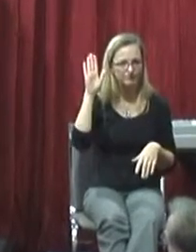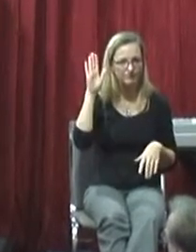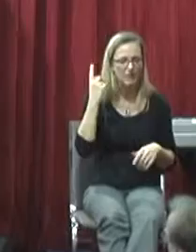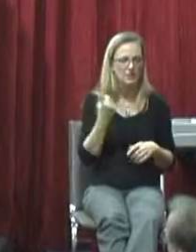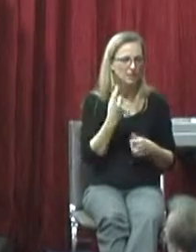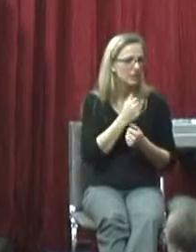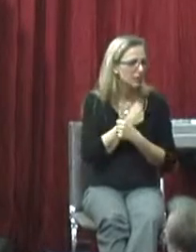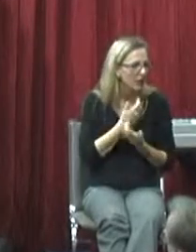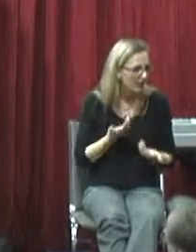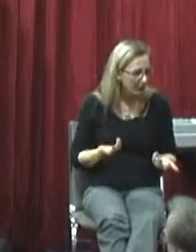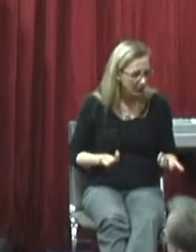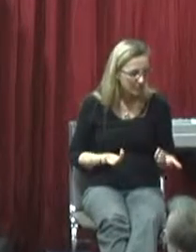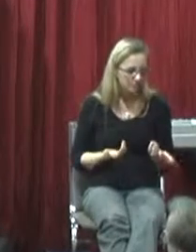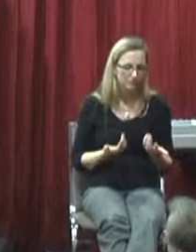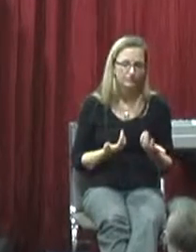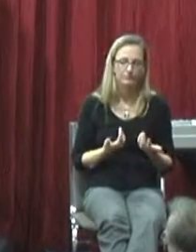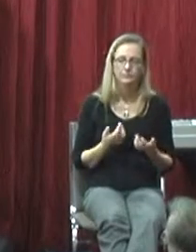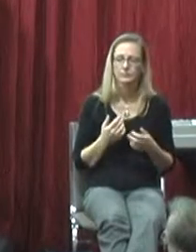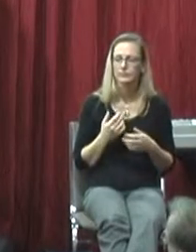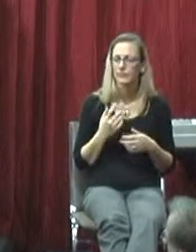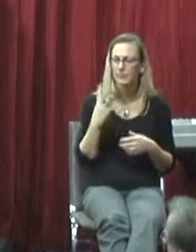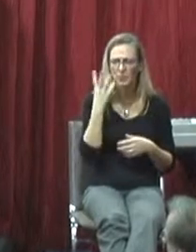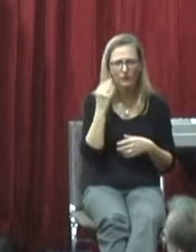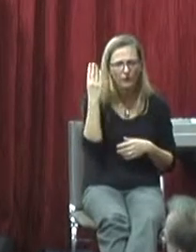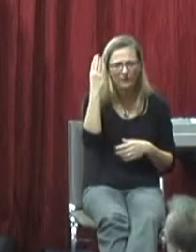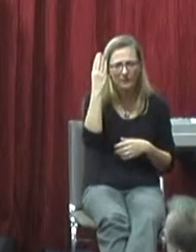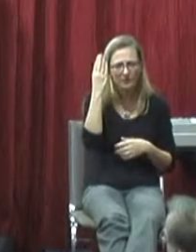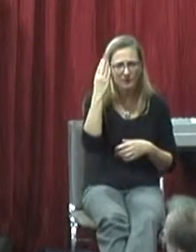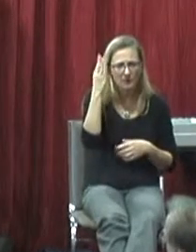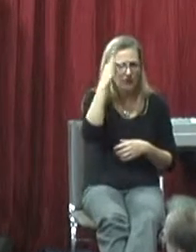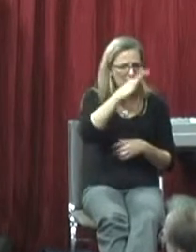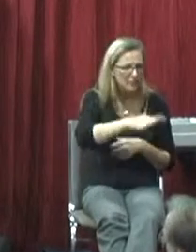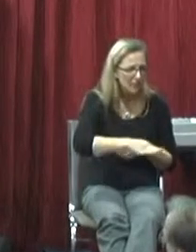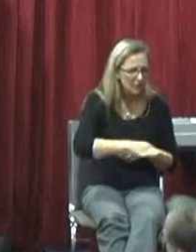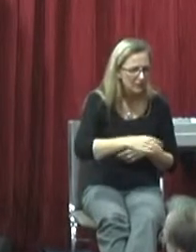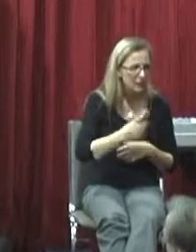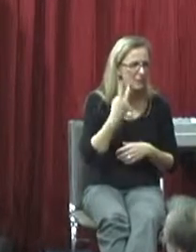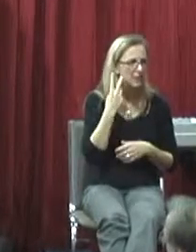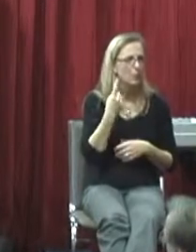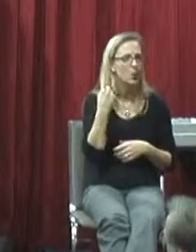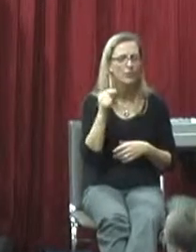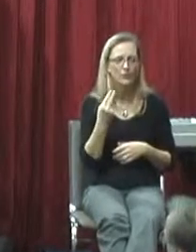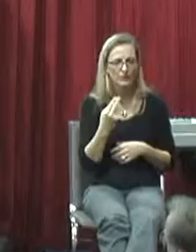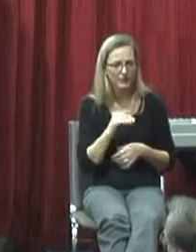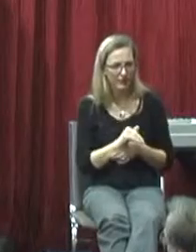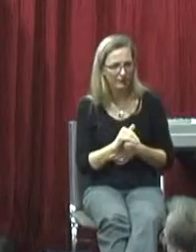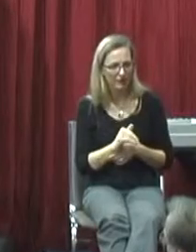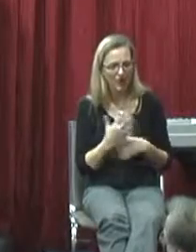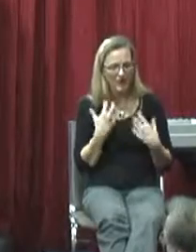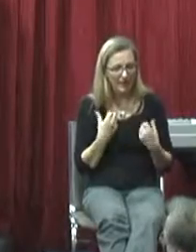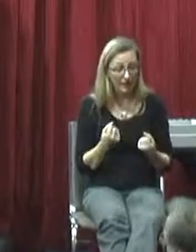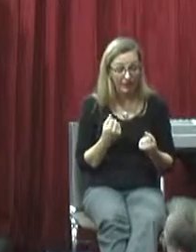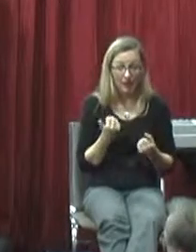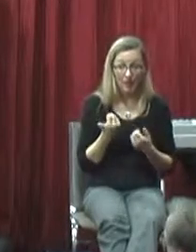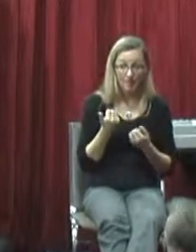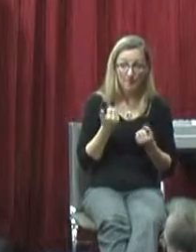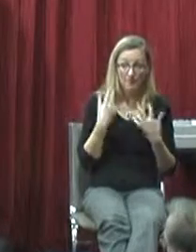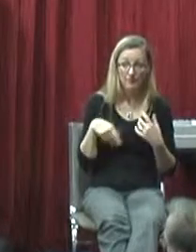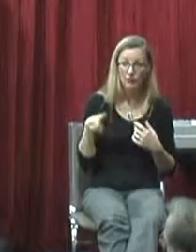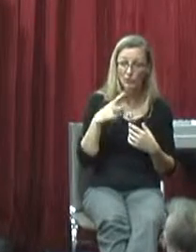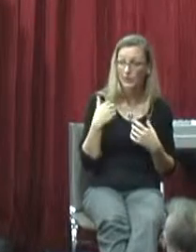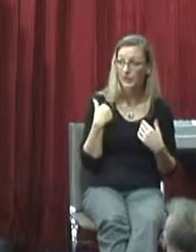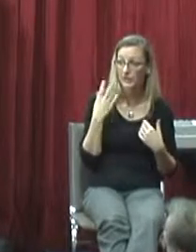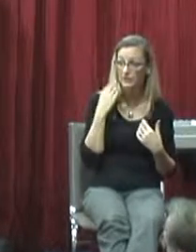Somebody's love. How about a beautiful sunset? I just saw one Thursday night. A healing. How many of you experienced a